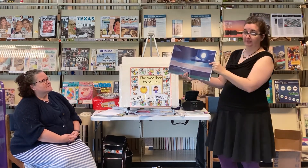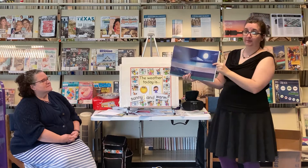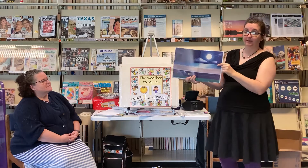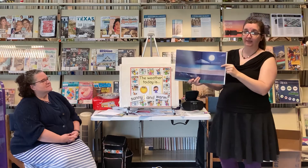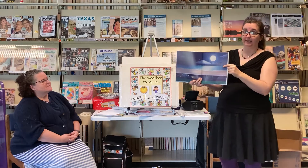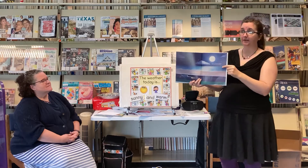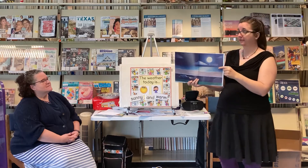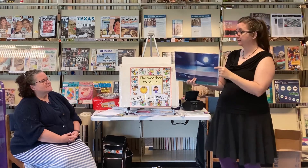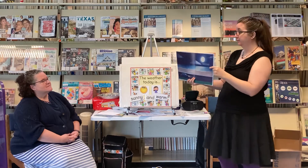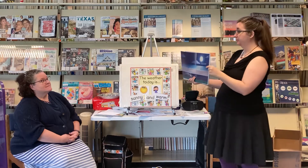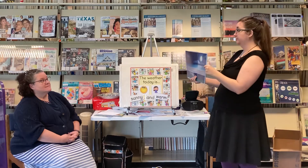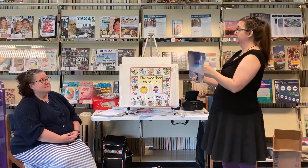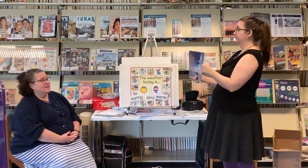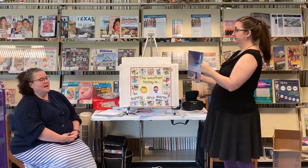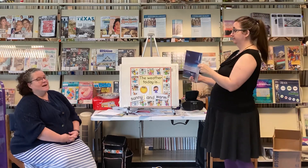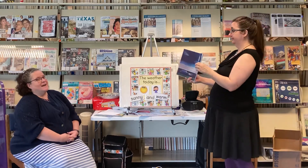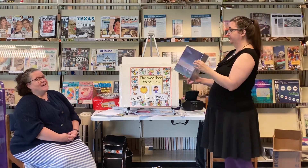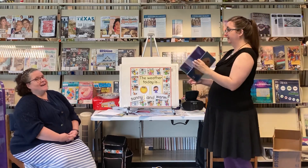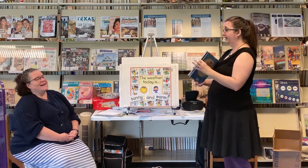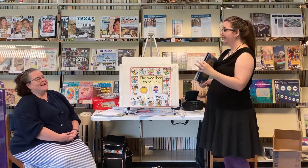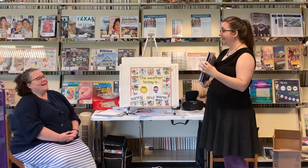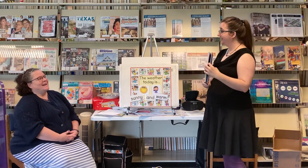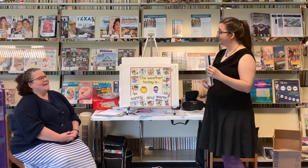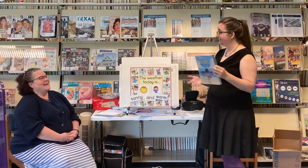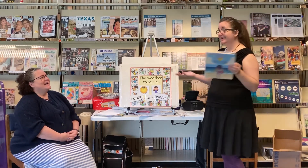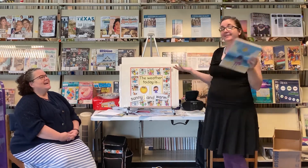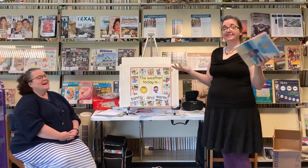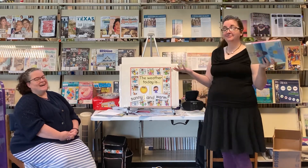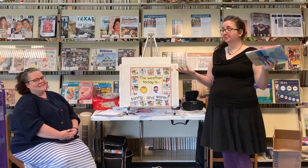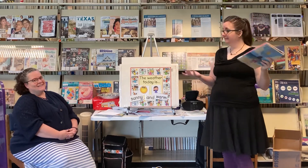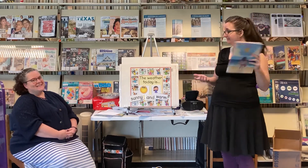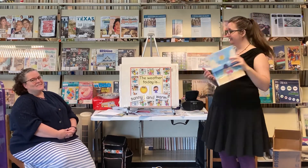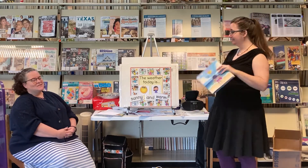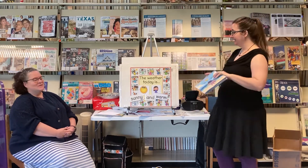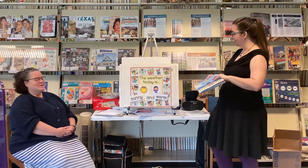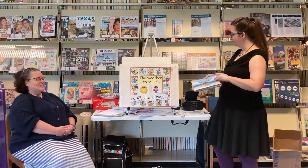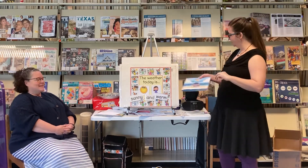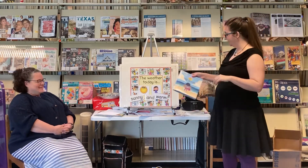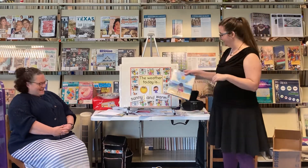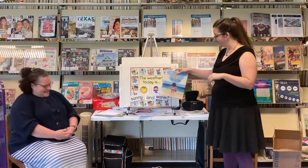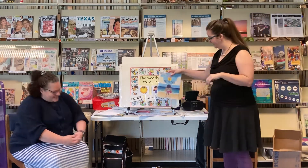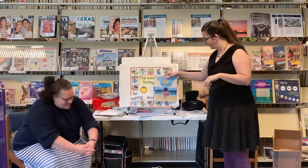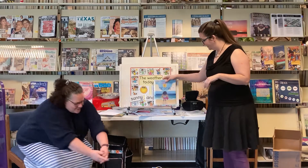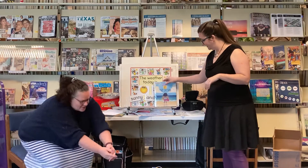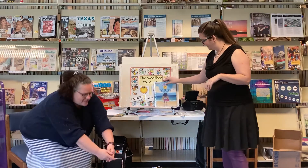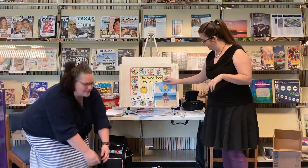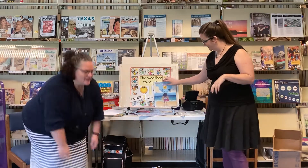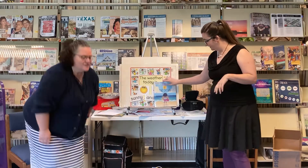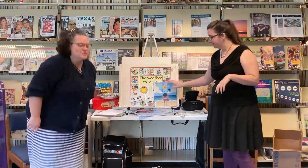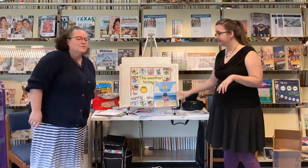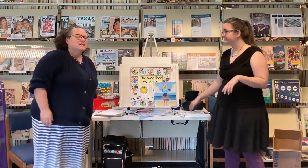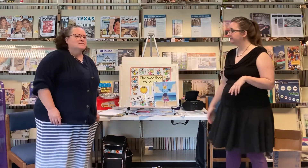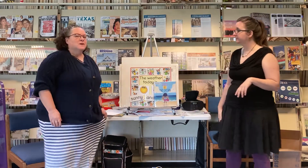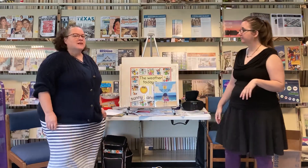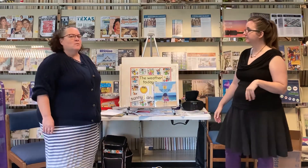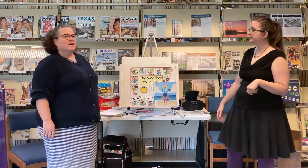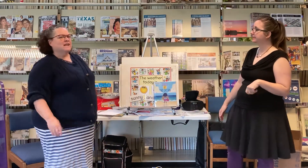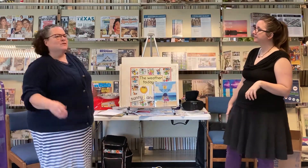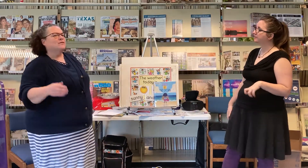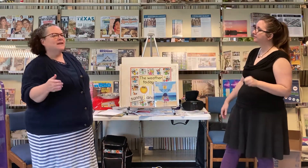keep an eye on the moon. And that is the end of Jules versus the Ocean. I like that story. So friends, where can you find